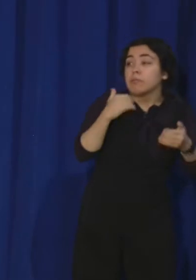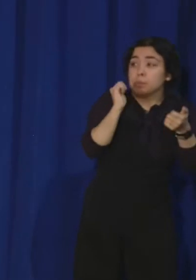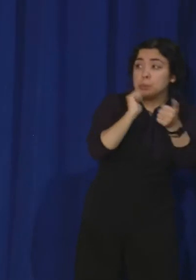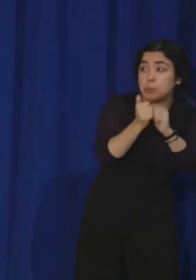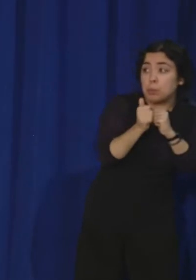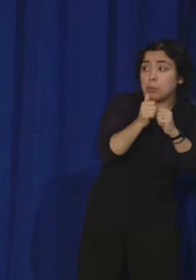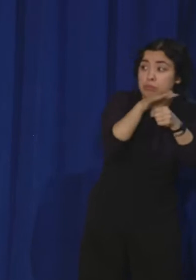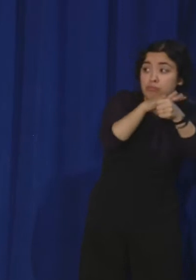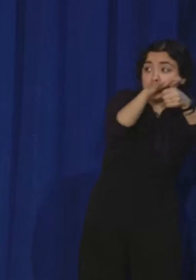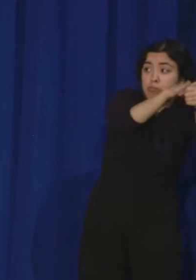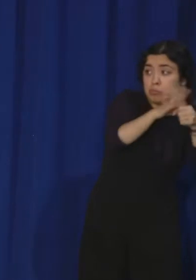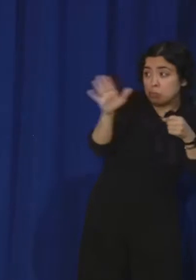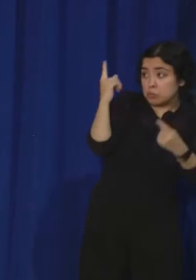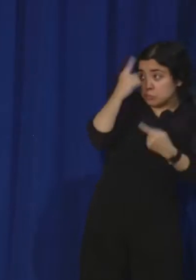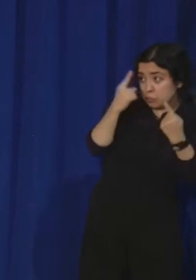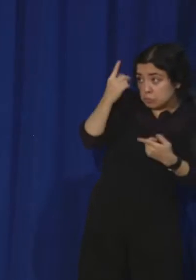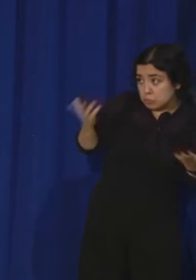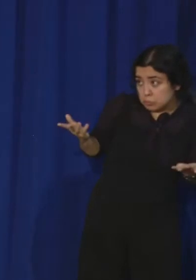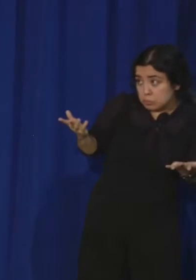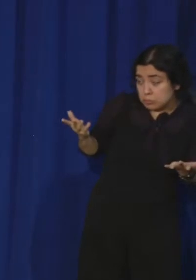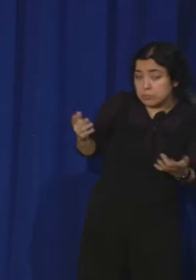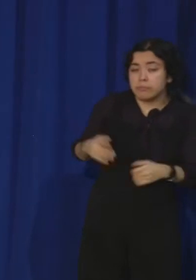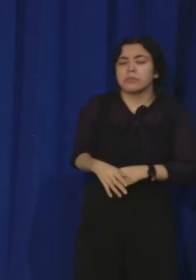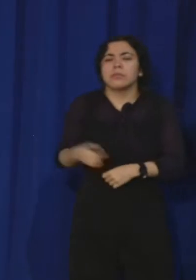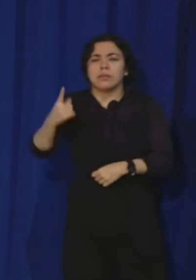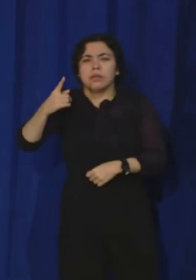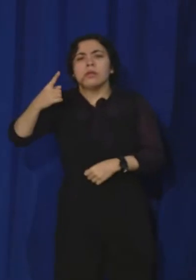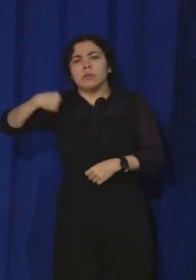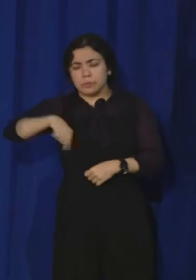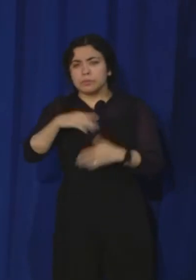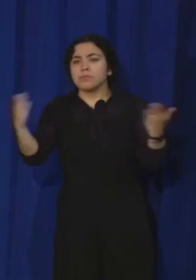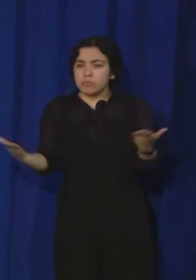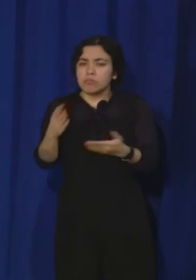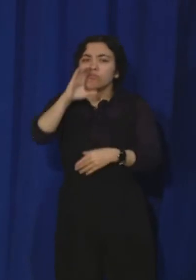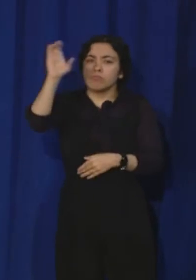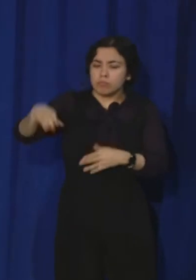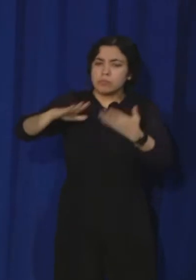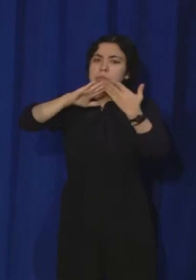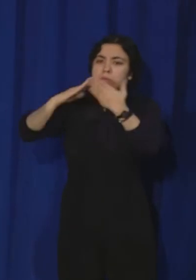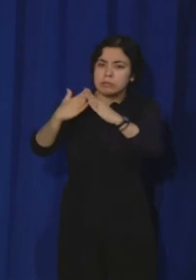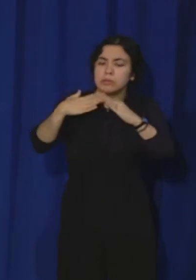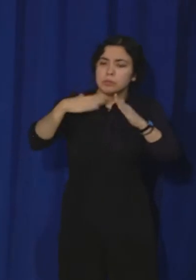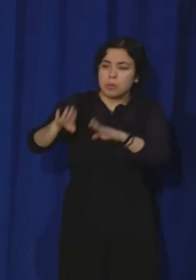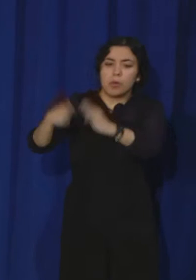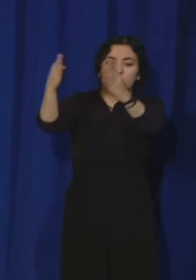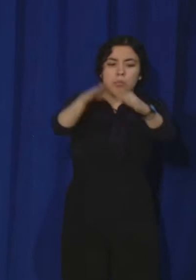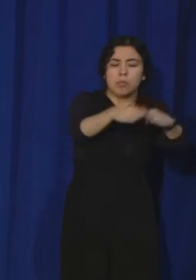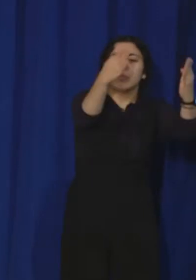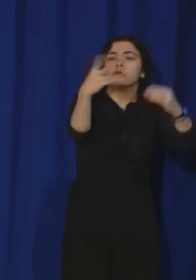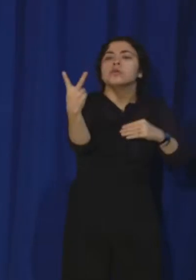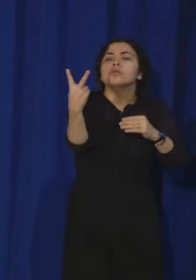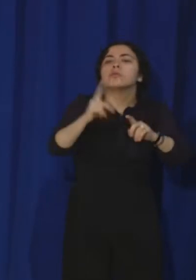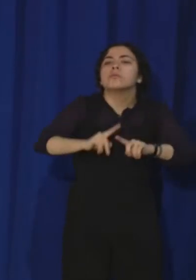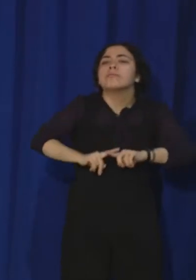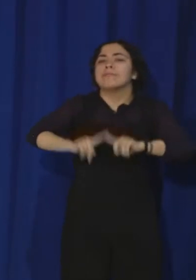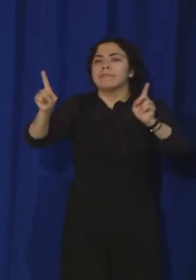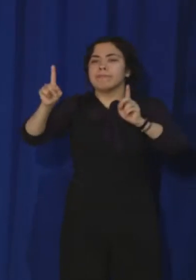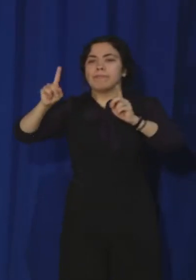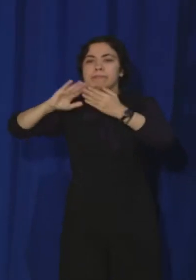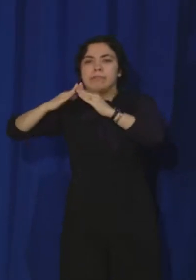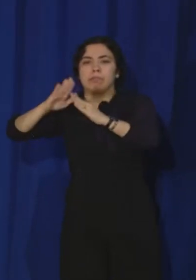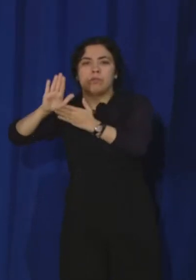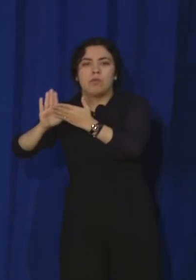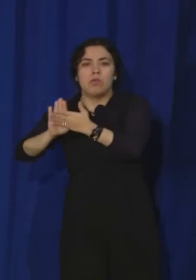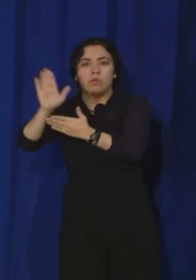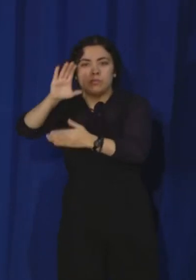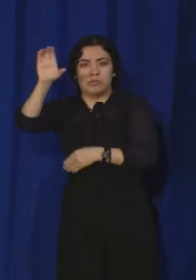additional large mass vaccination sites here in Chicago. We will be opening at least 2 other city colleges just this week, and